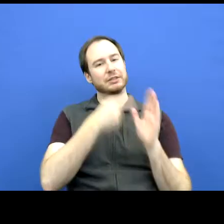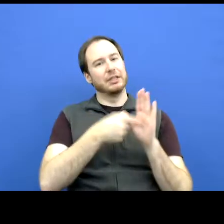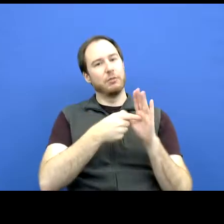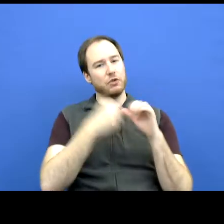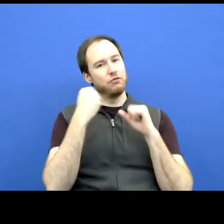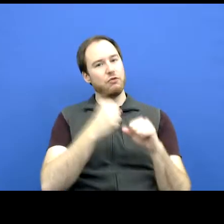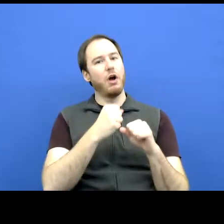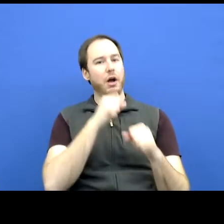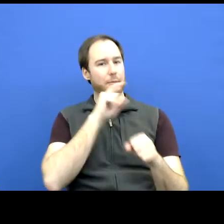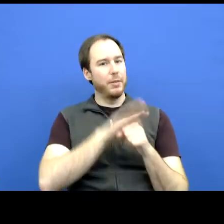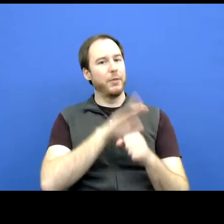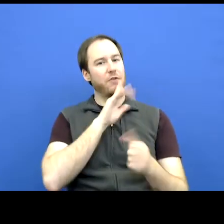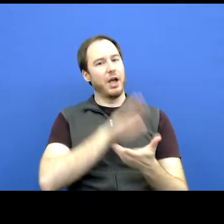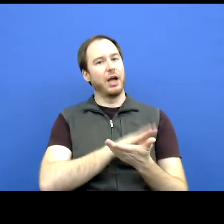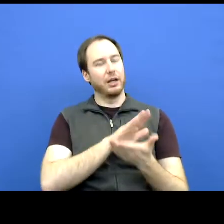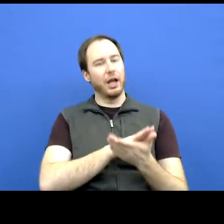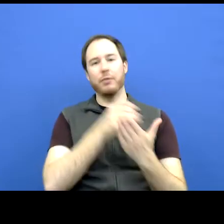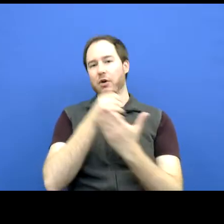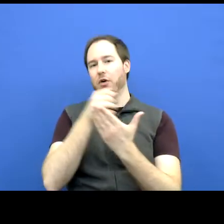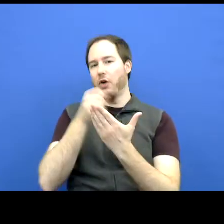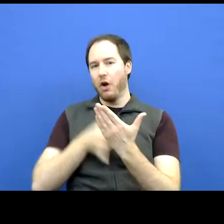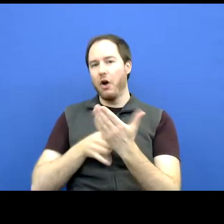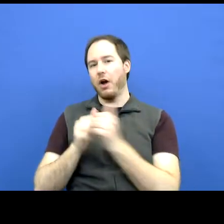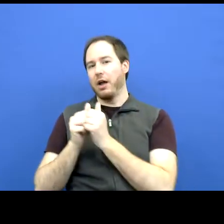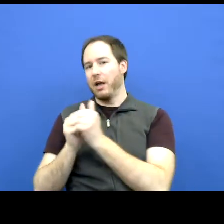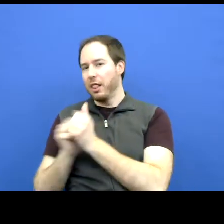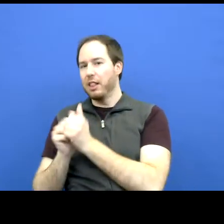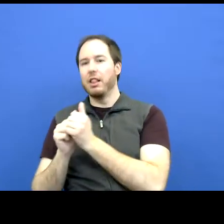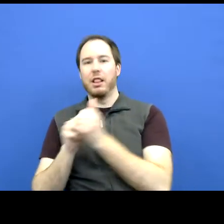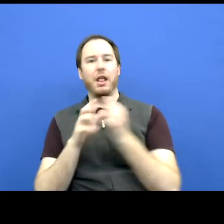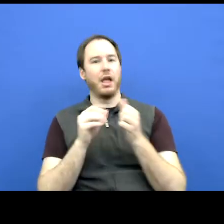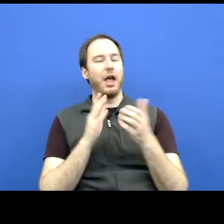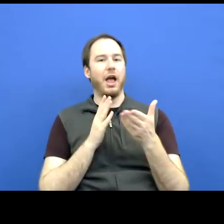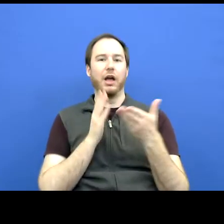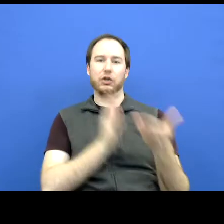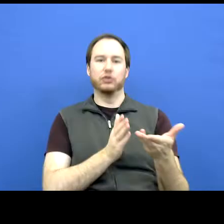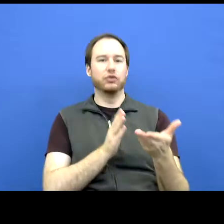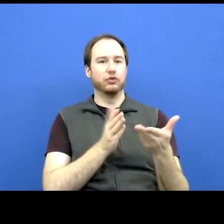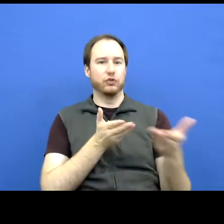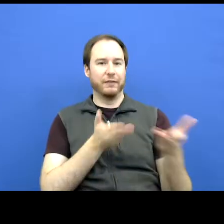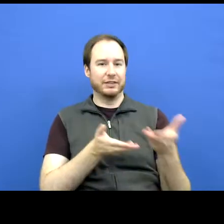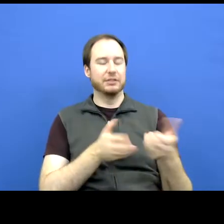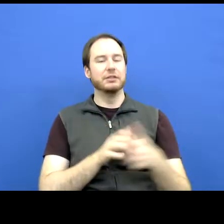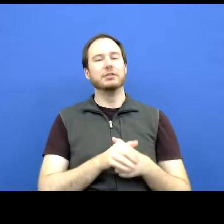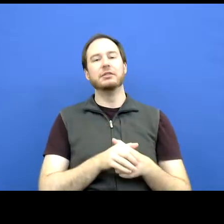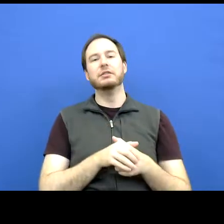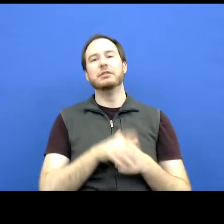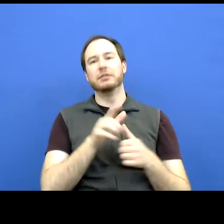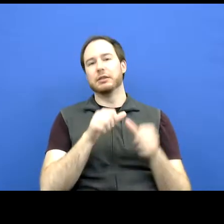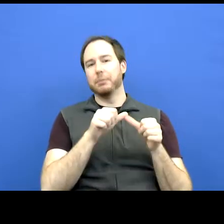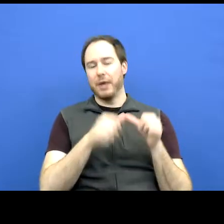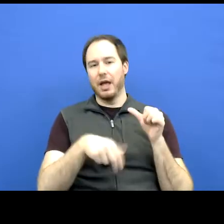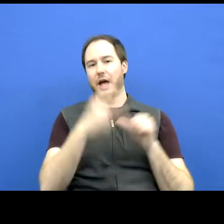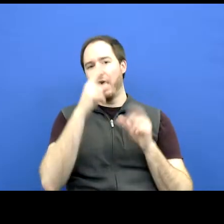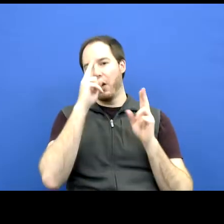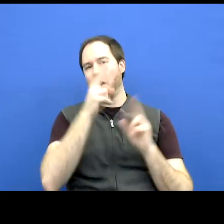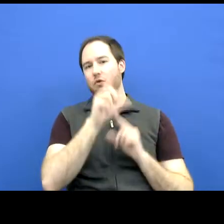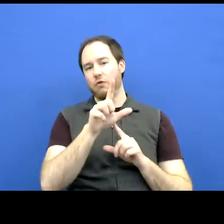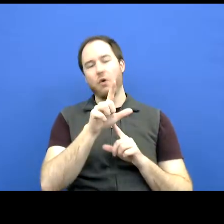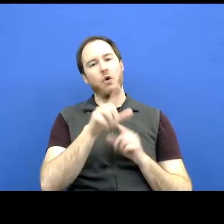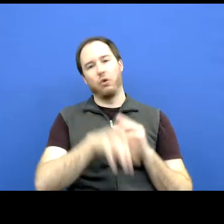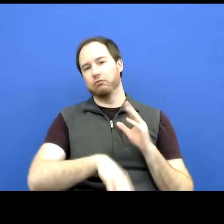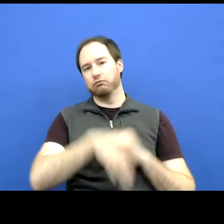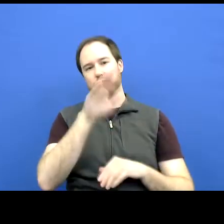to academics, the arts, athletics, and service. He has maintained high honor roll status throughout